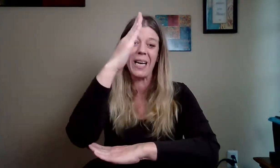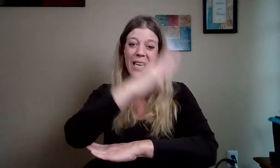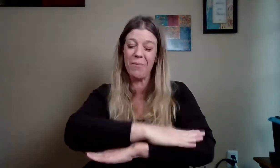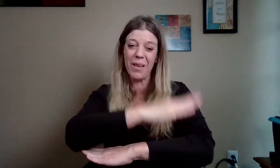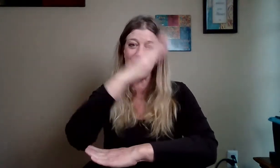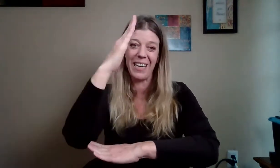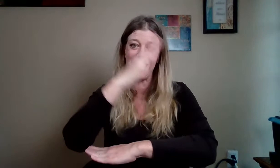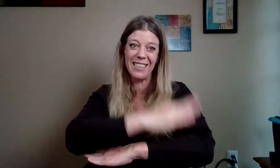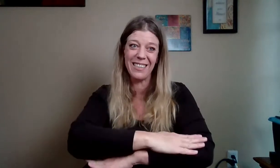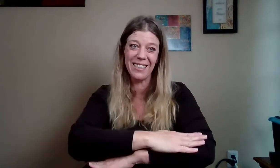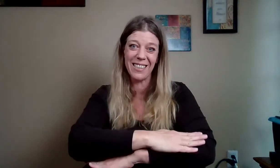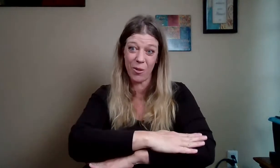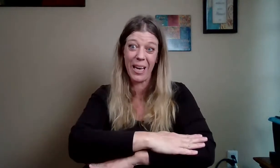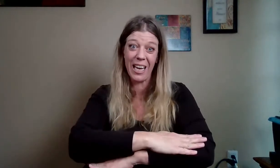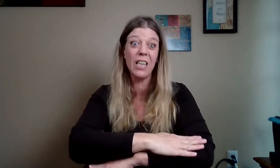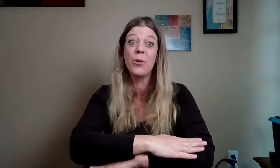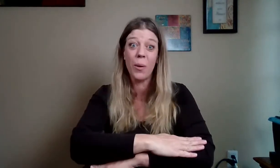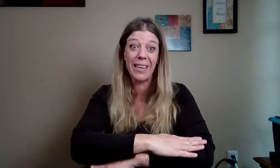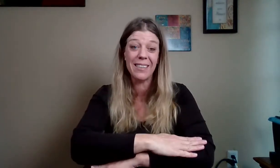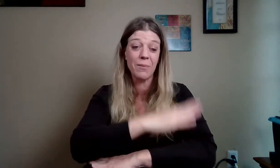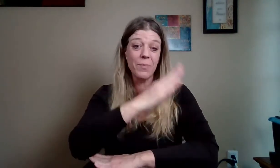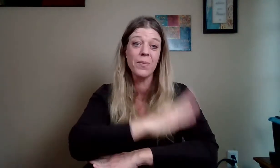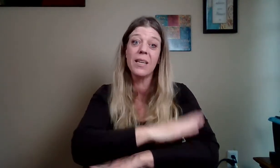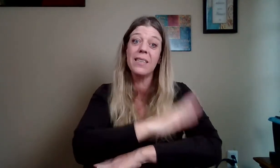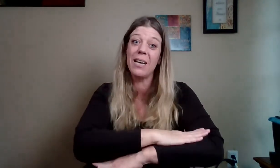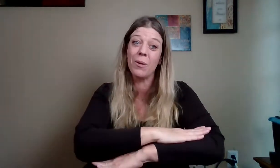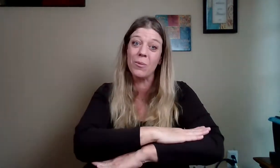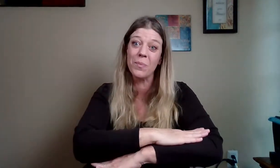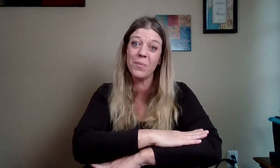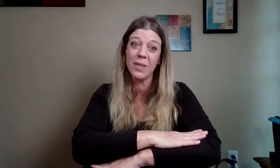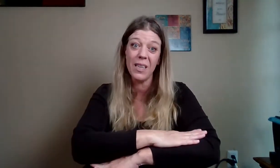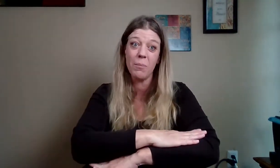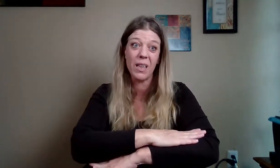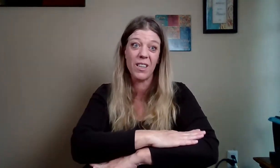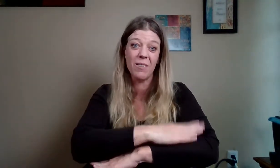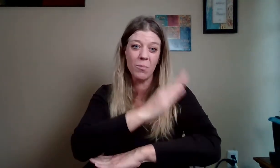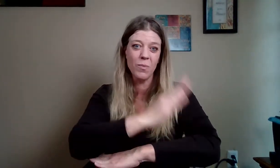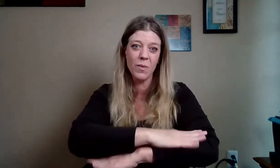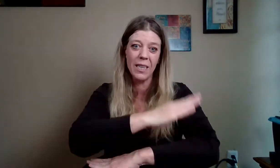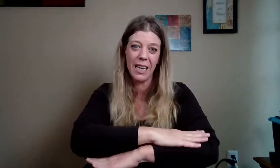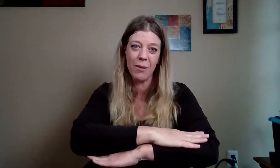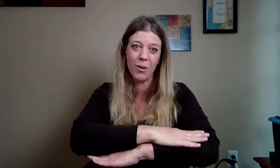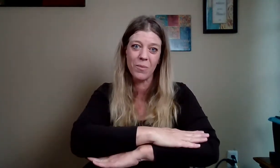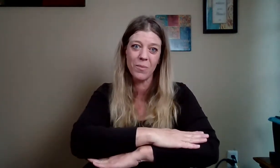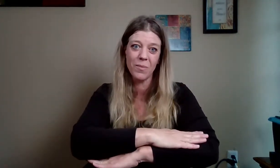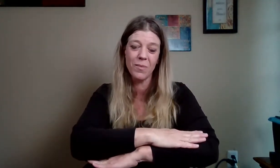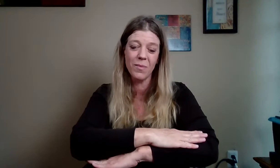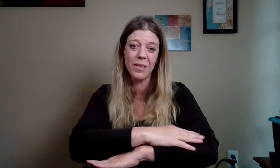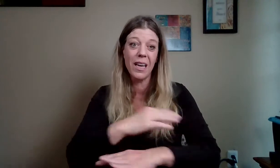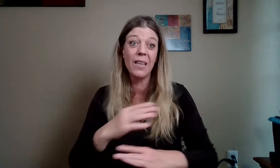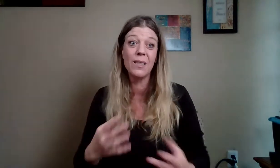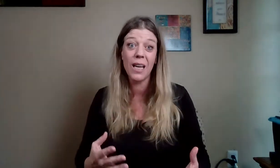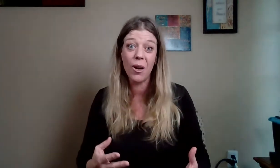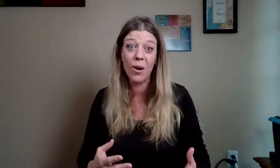Rock it, pivot it, okay? Twice. Table. And it could be little. Table.